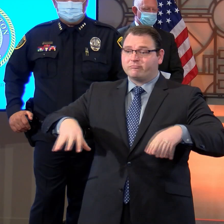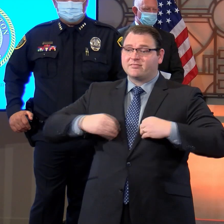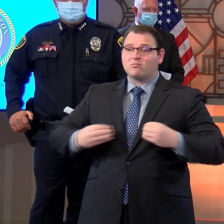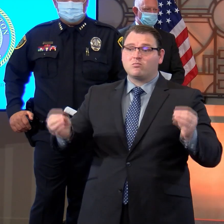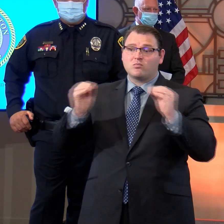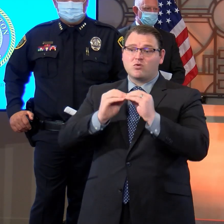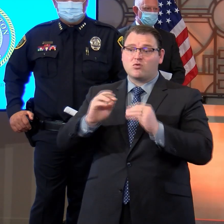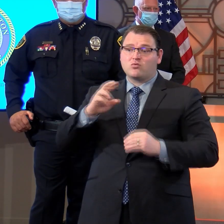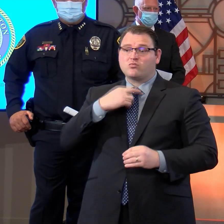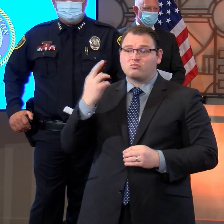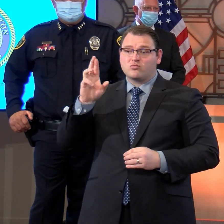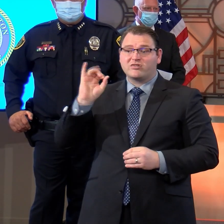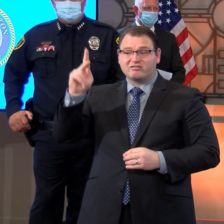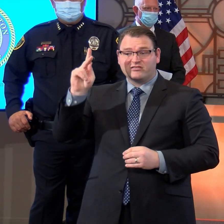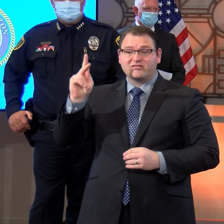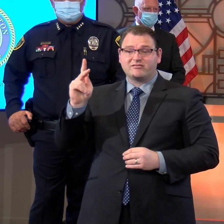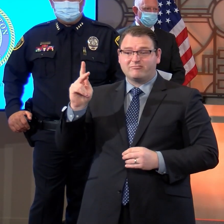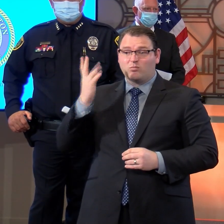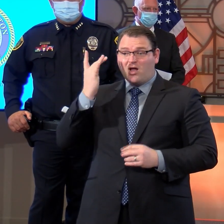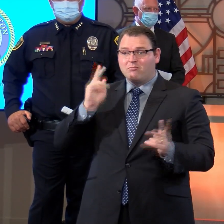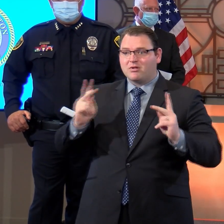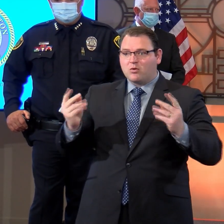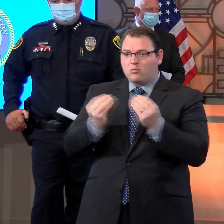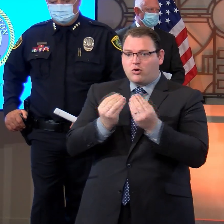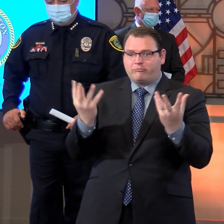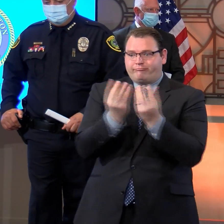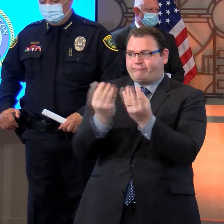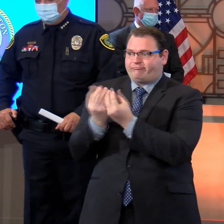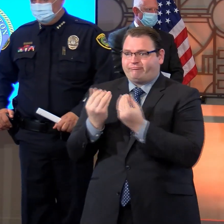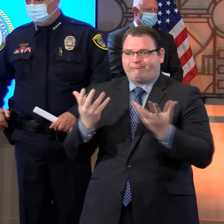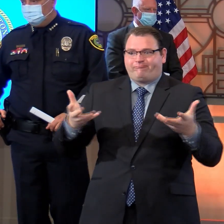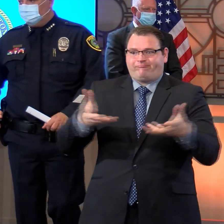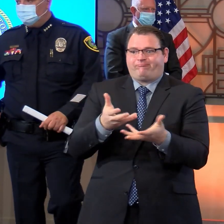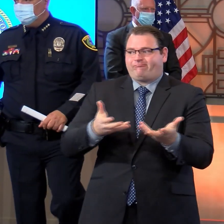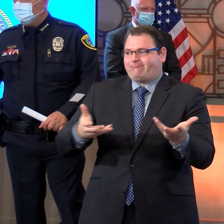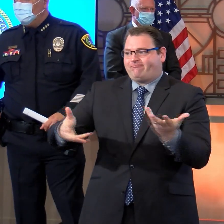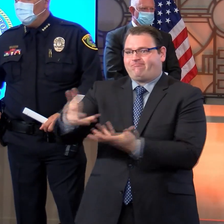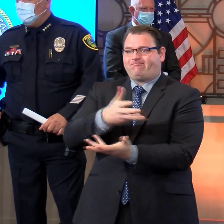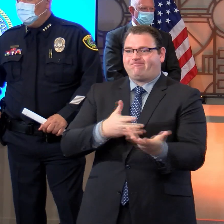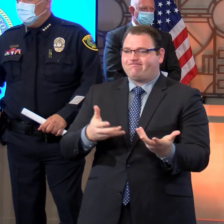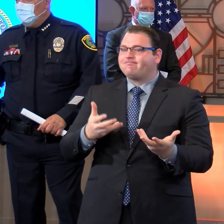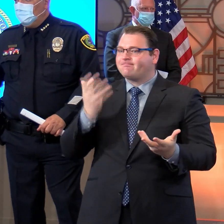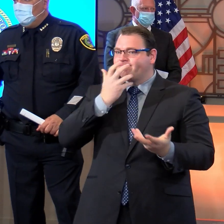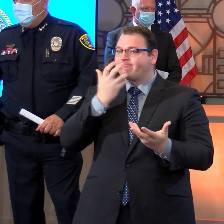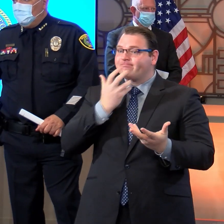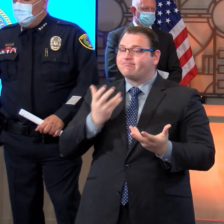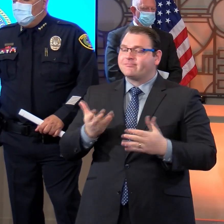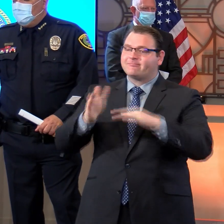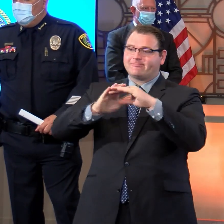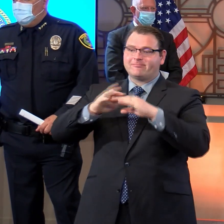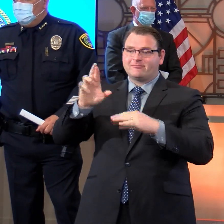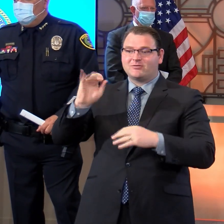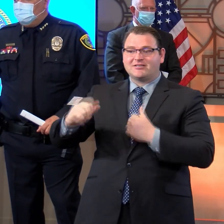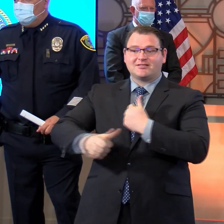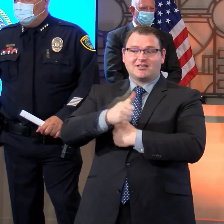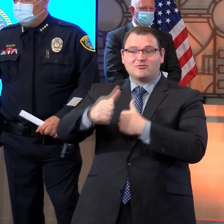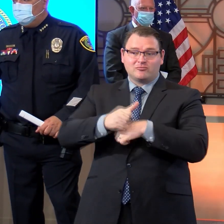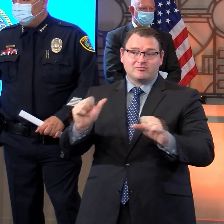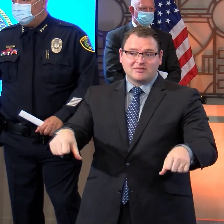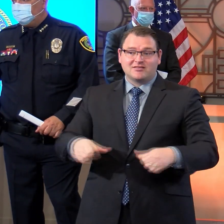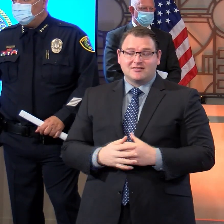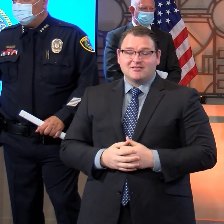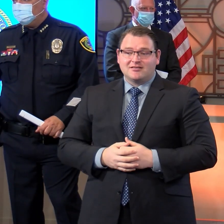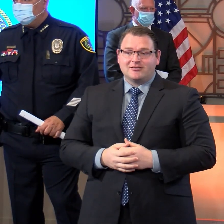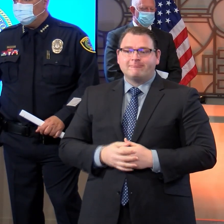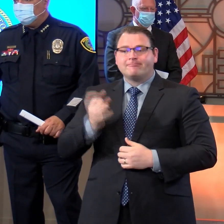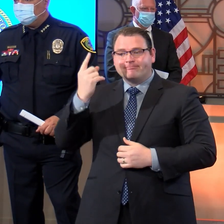people come together. But let me just say, we're going to do everything that we can within our power to